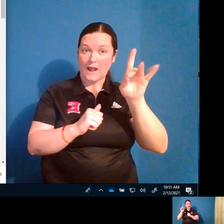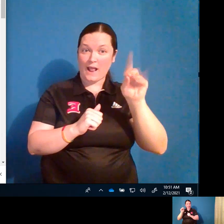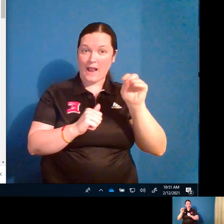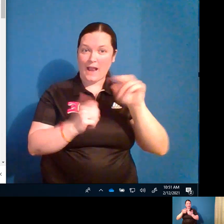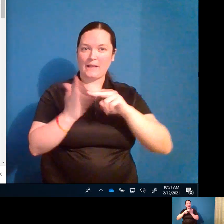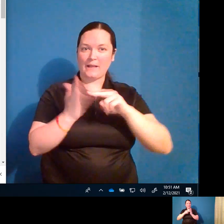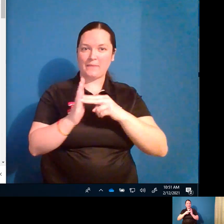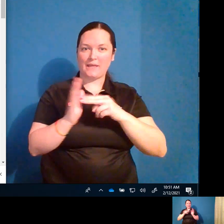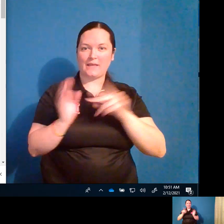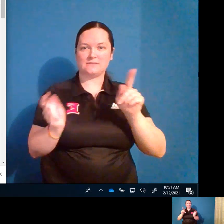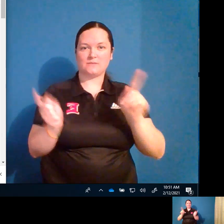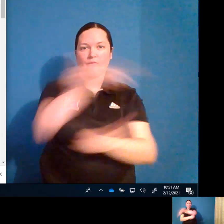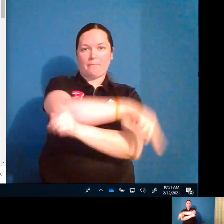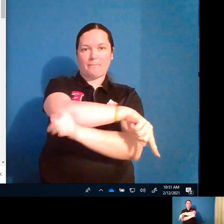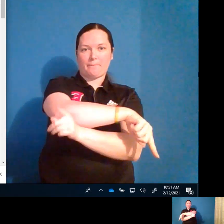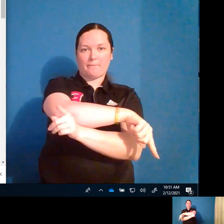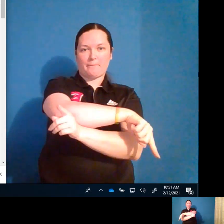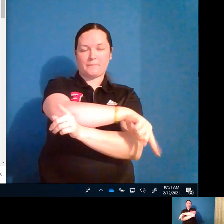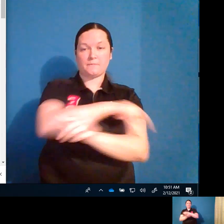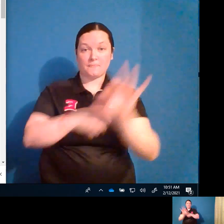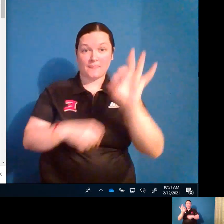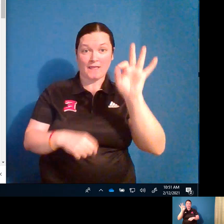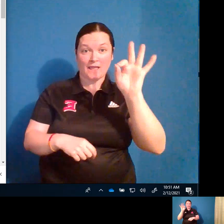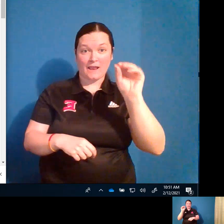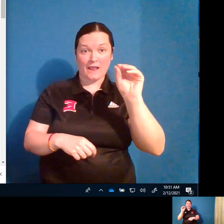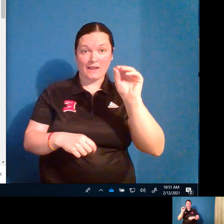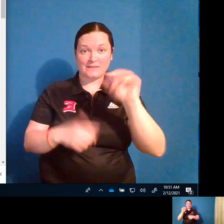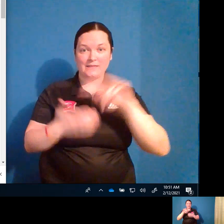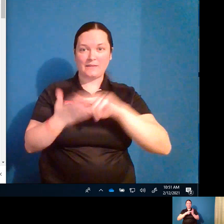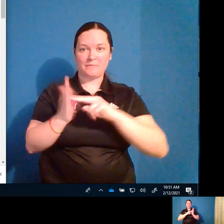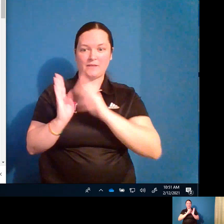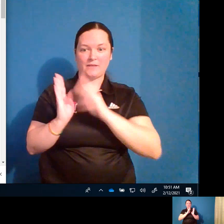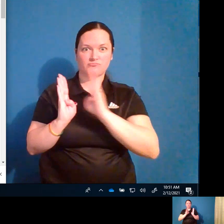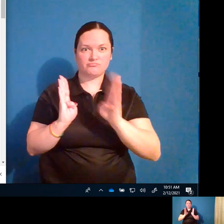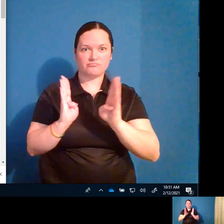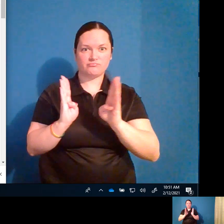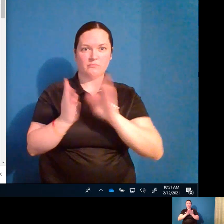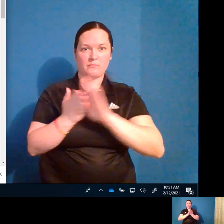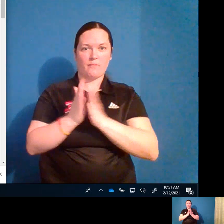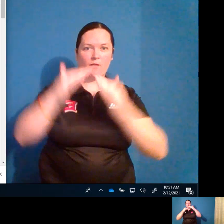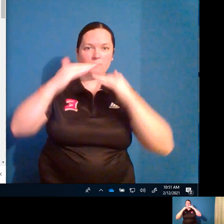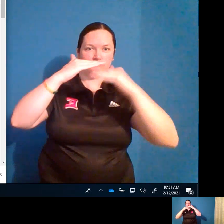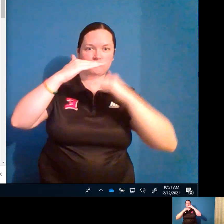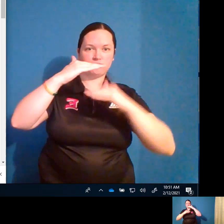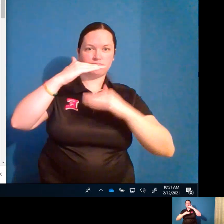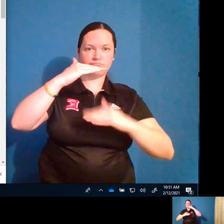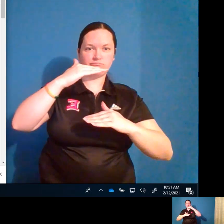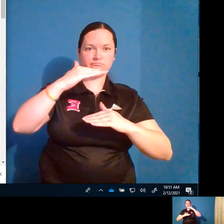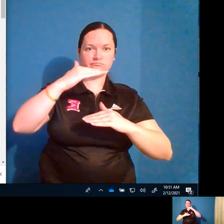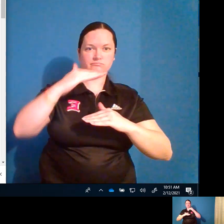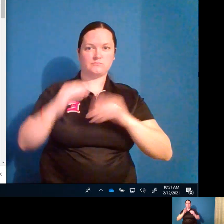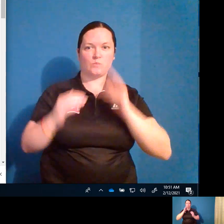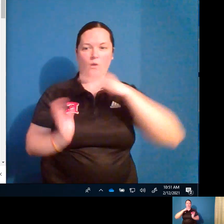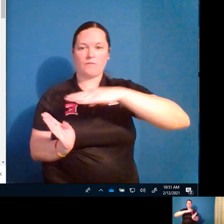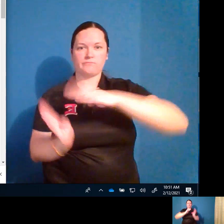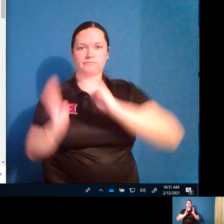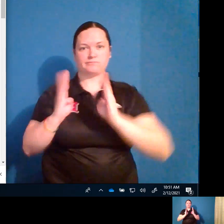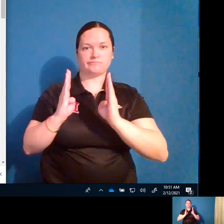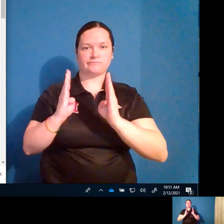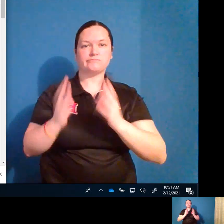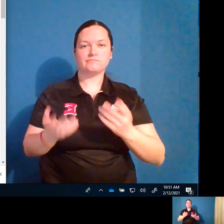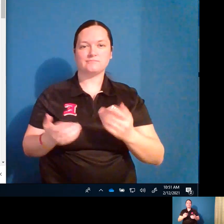I only want to change it 90. See how that does that? That's what it's asking you to do. Make sure that you